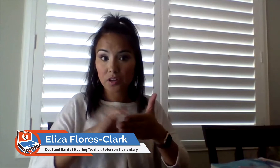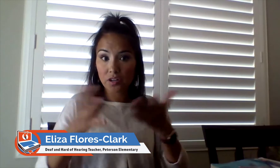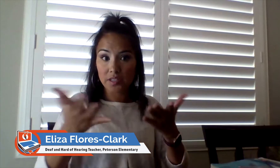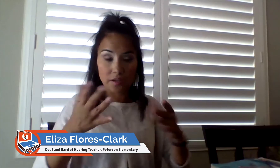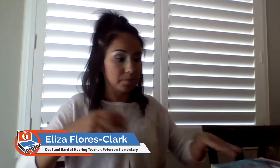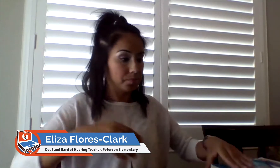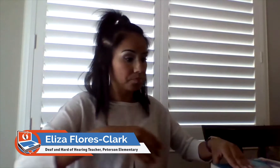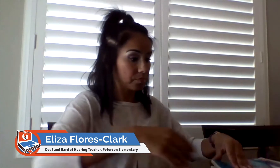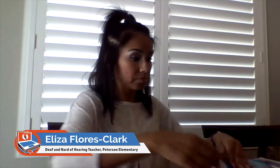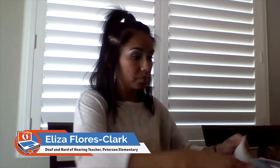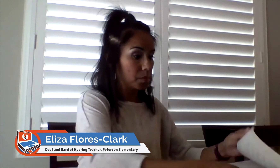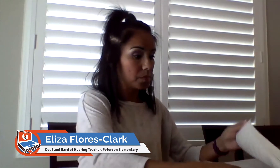cards here.